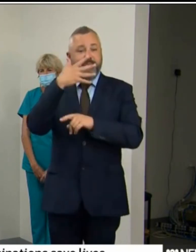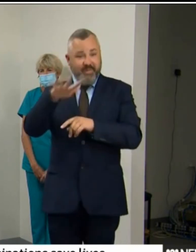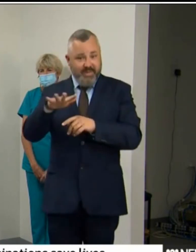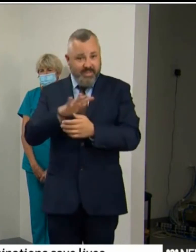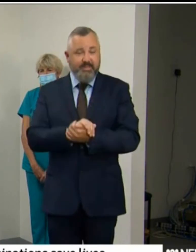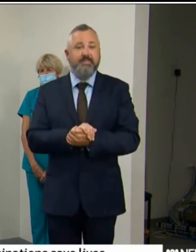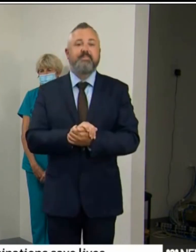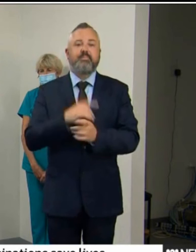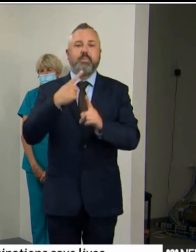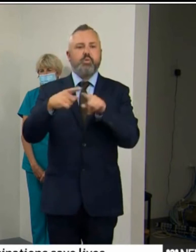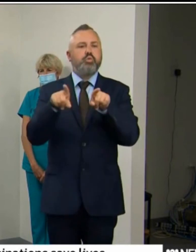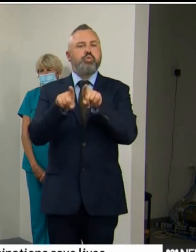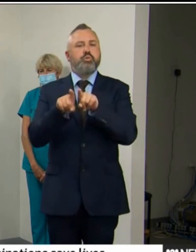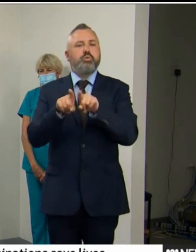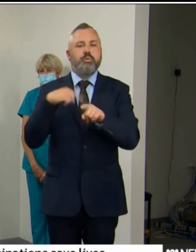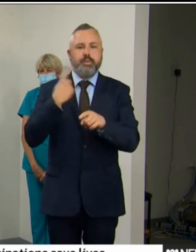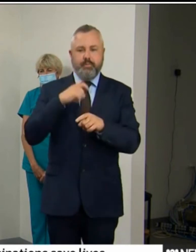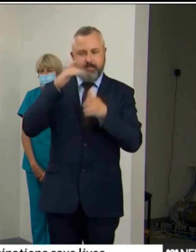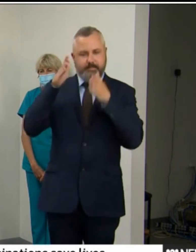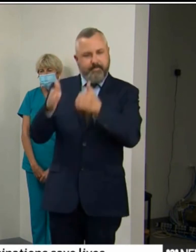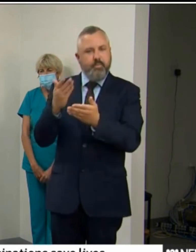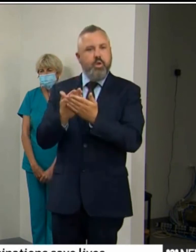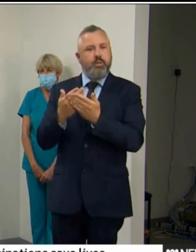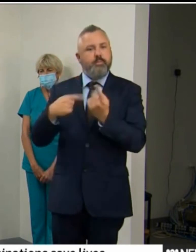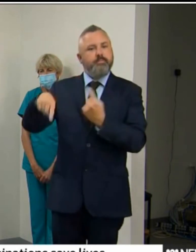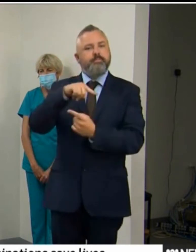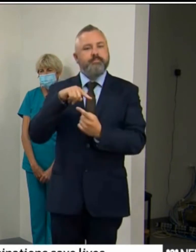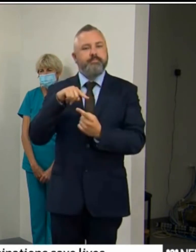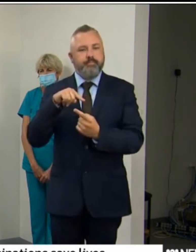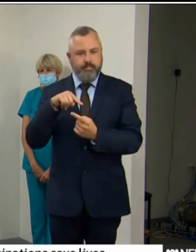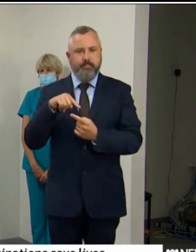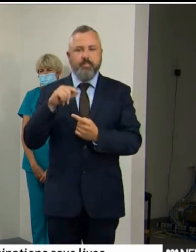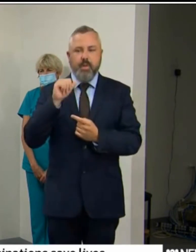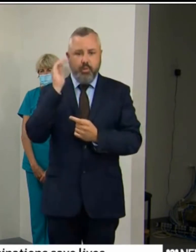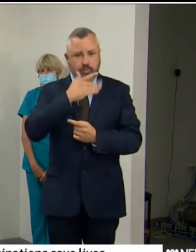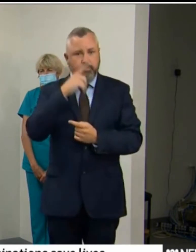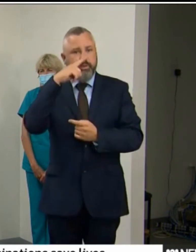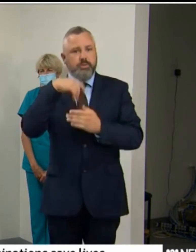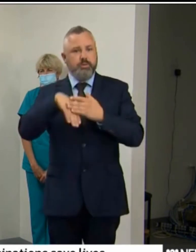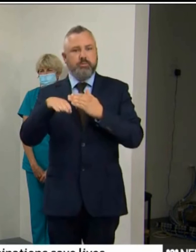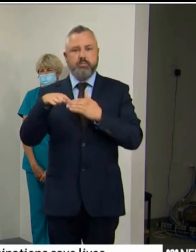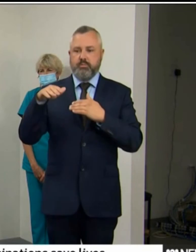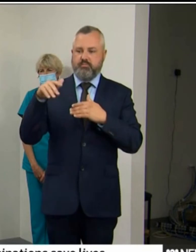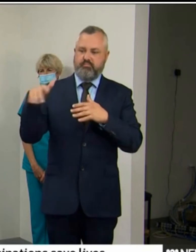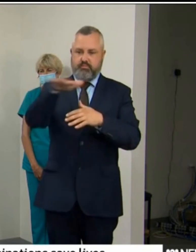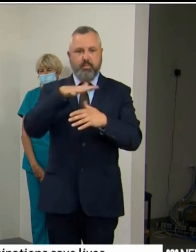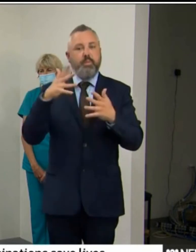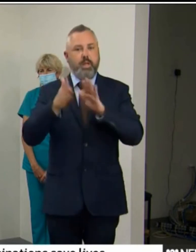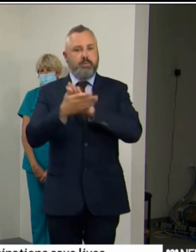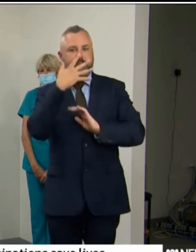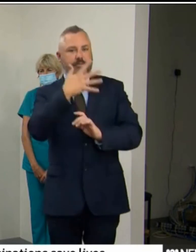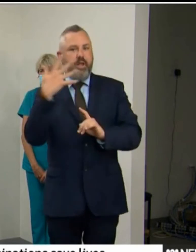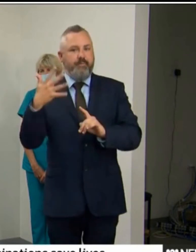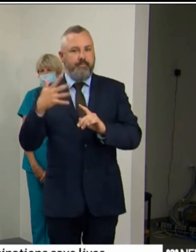also focus in particular on the Indigenous Australians under 55, and